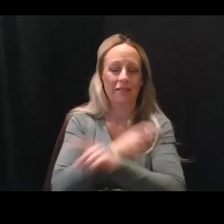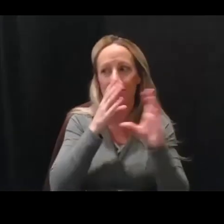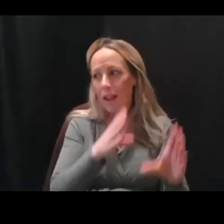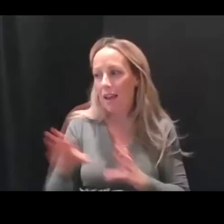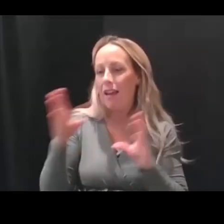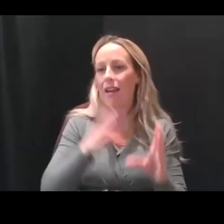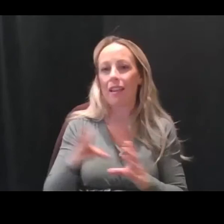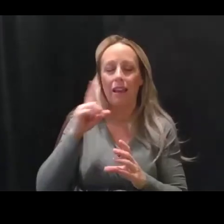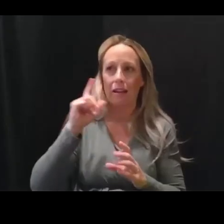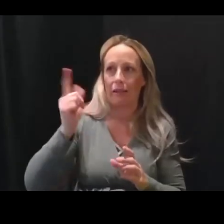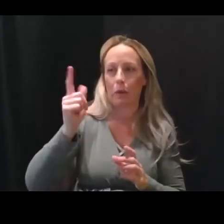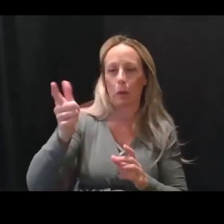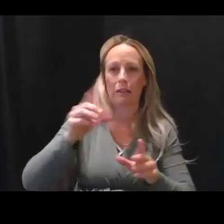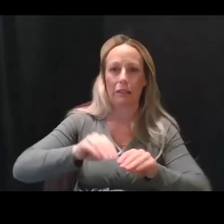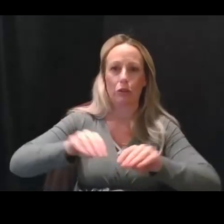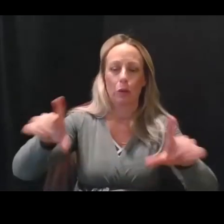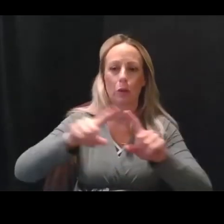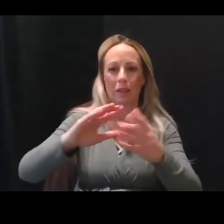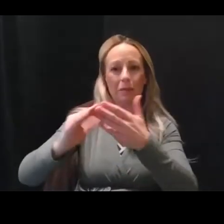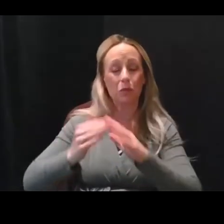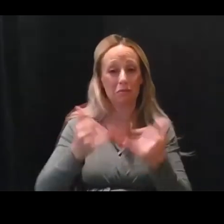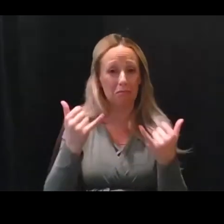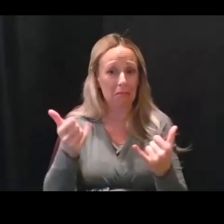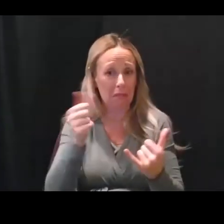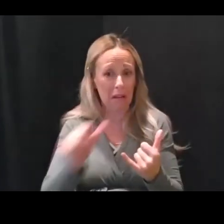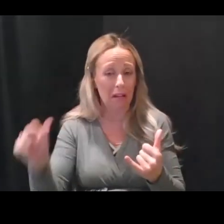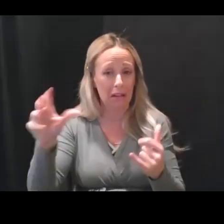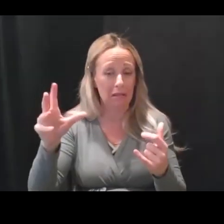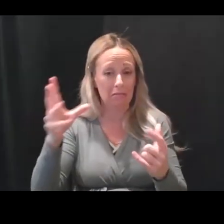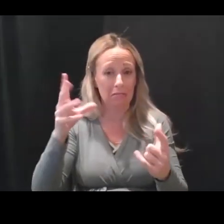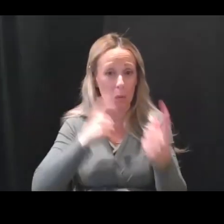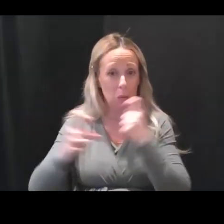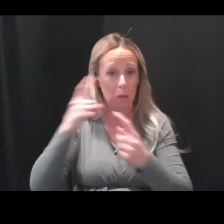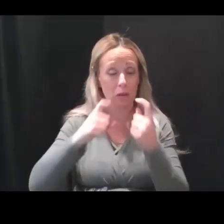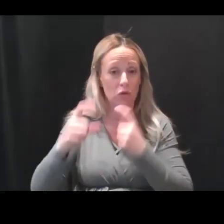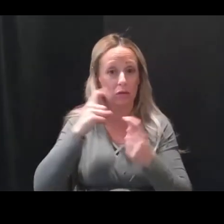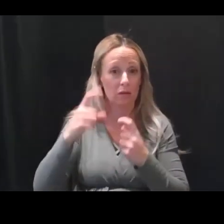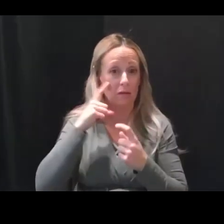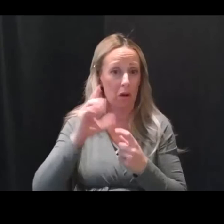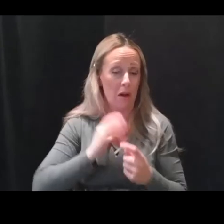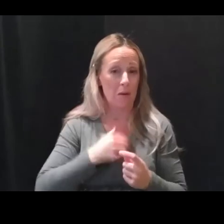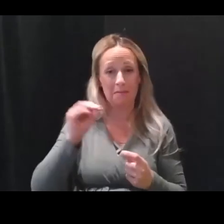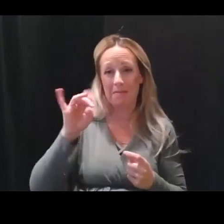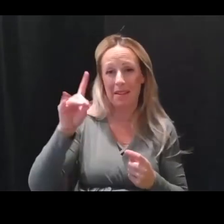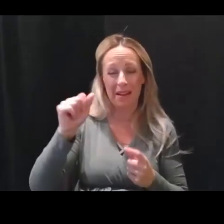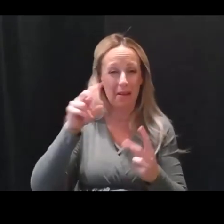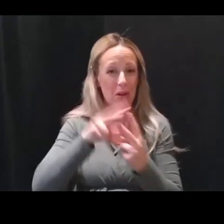eventual distribution. So now we'll take any questions that our media partners have who are on the call. We'll give it a minute or two